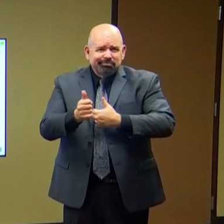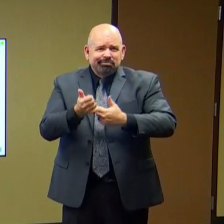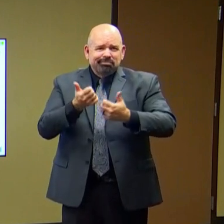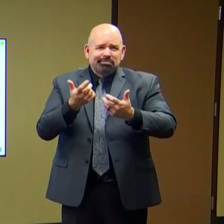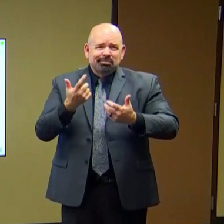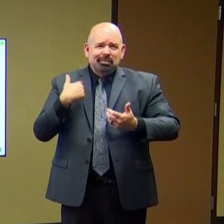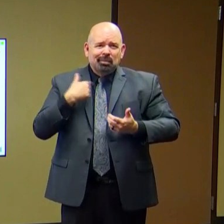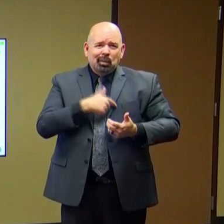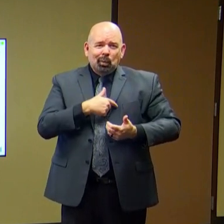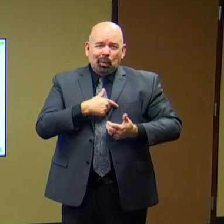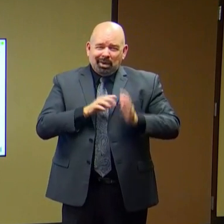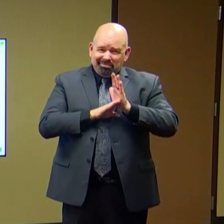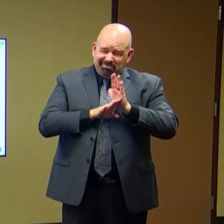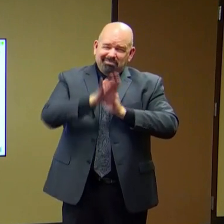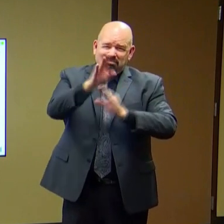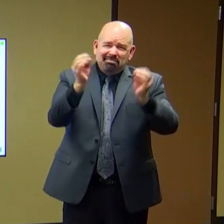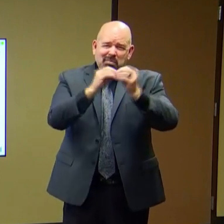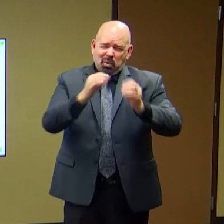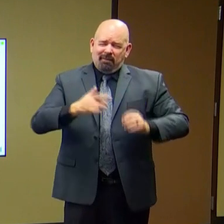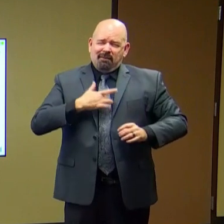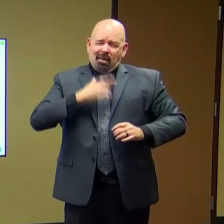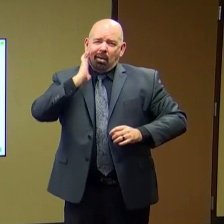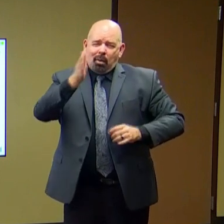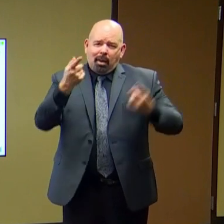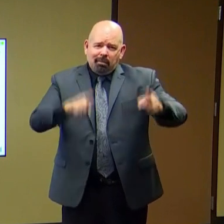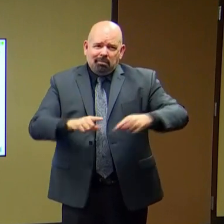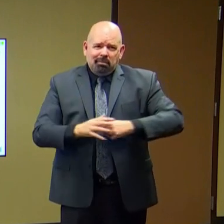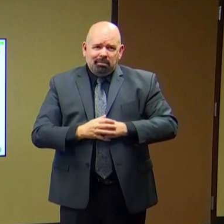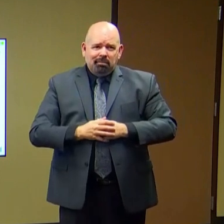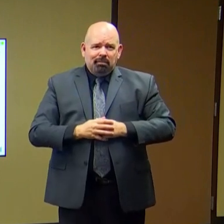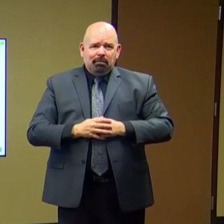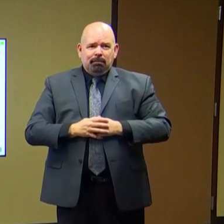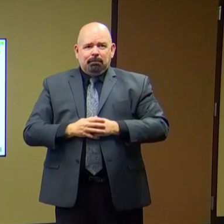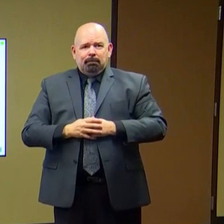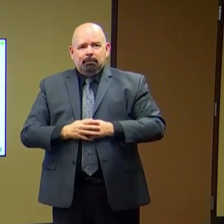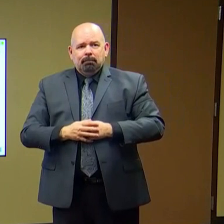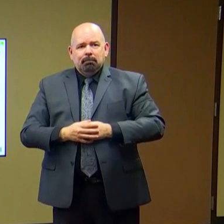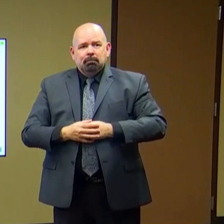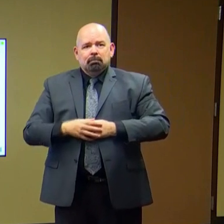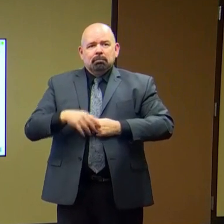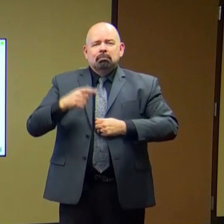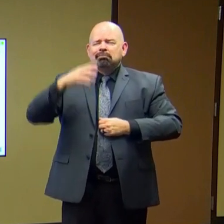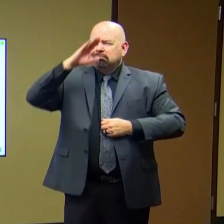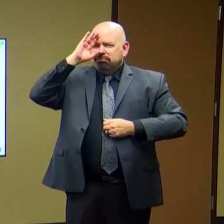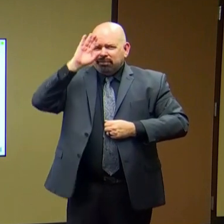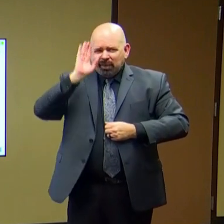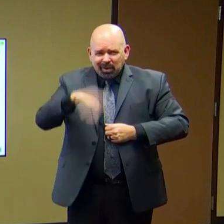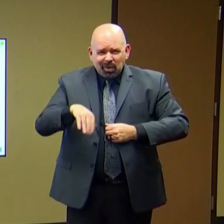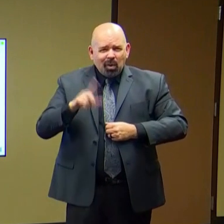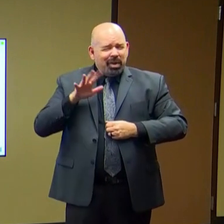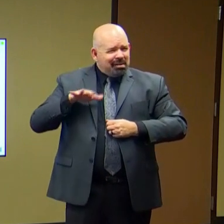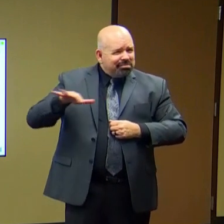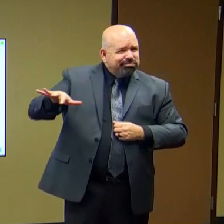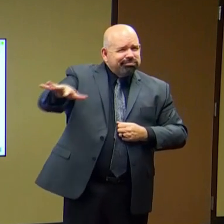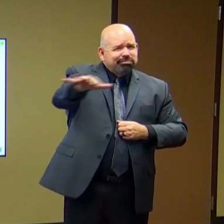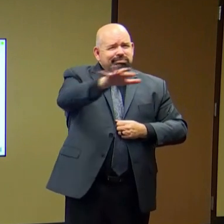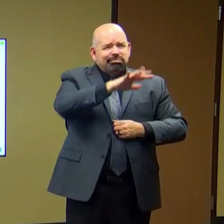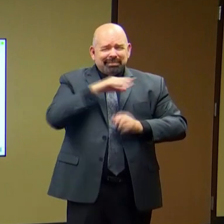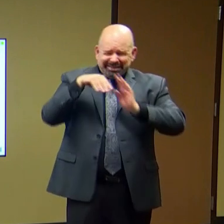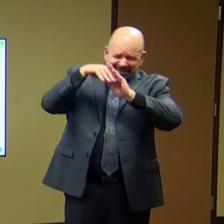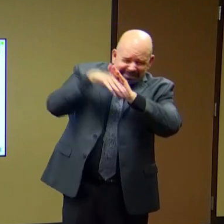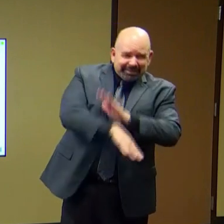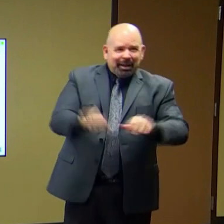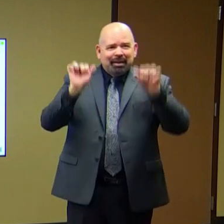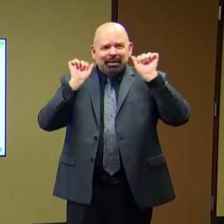so important, and we can determine, we've seen we can make an impact on this. It is so important for everyone to stay the course